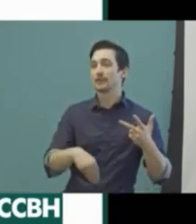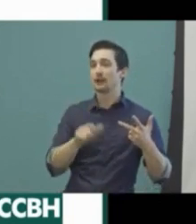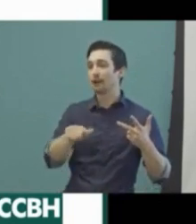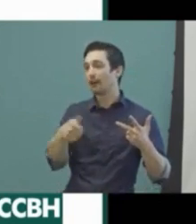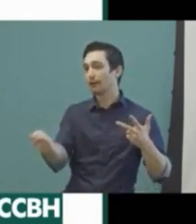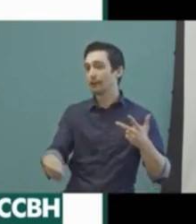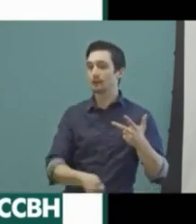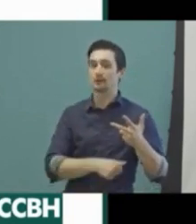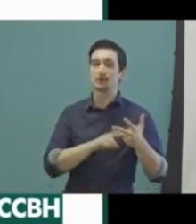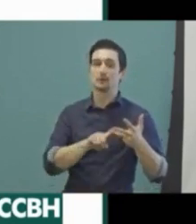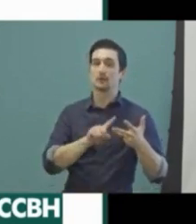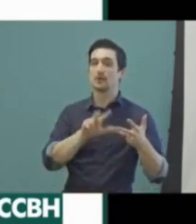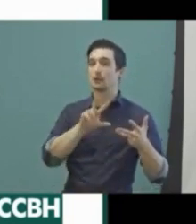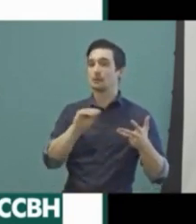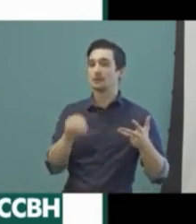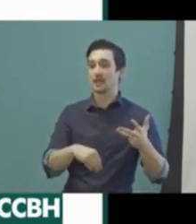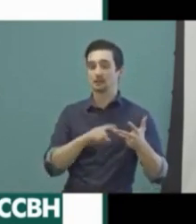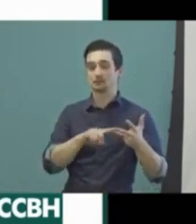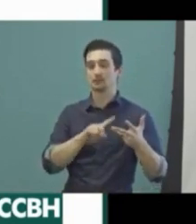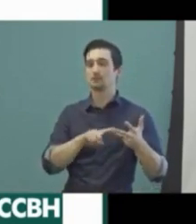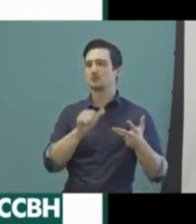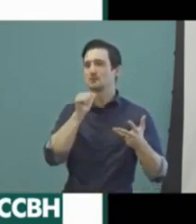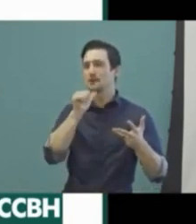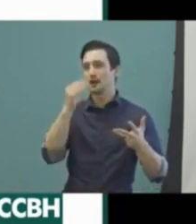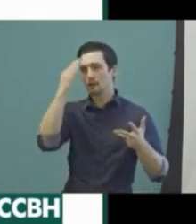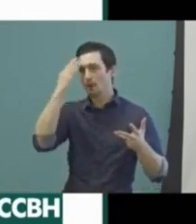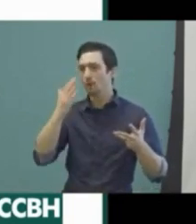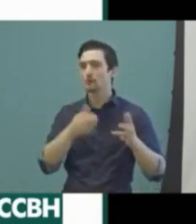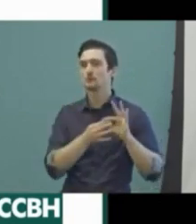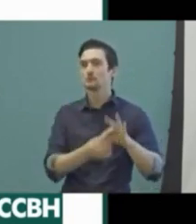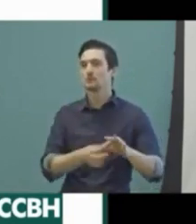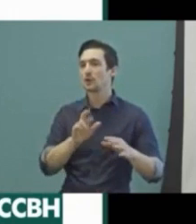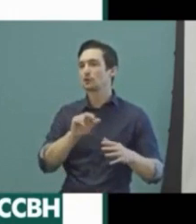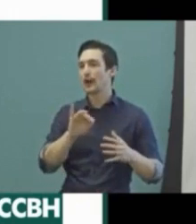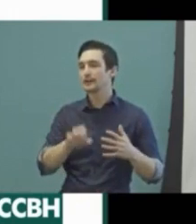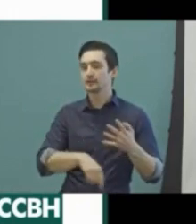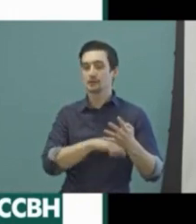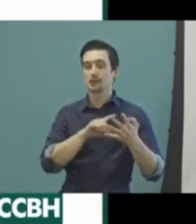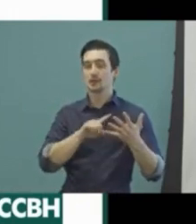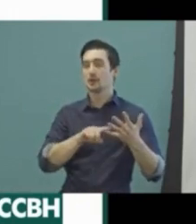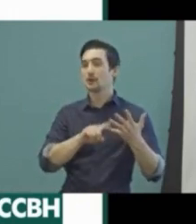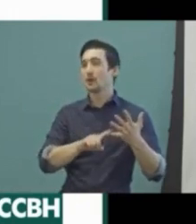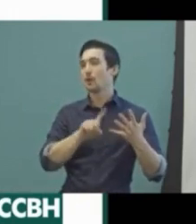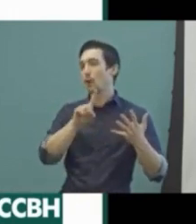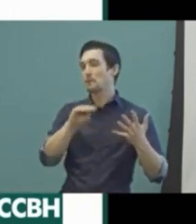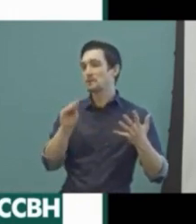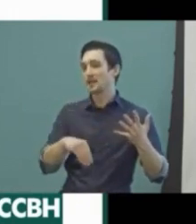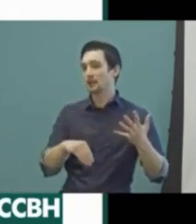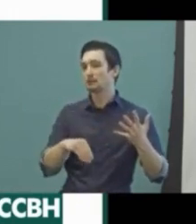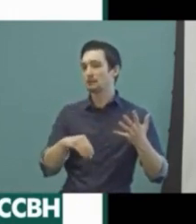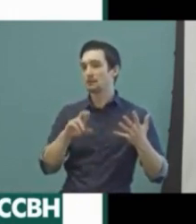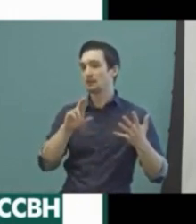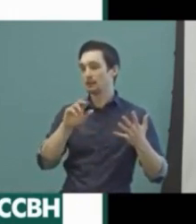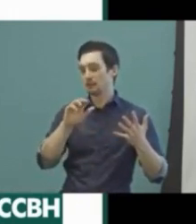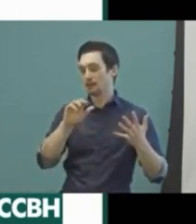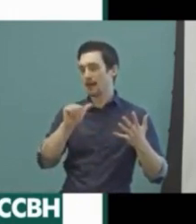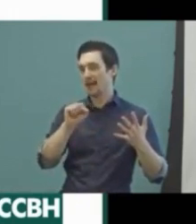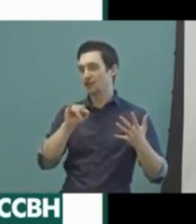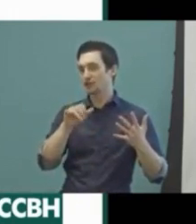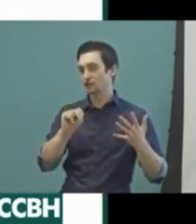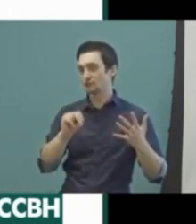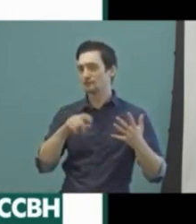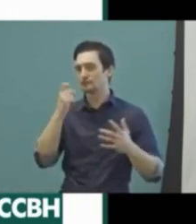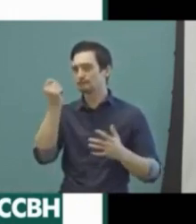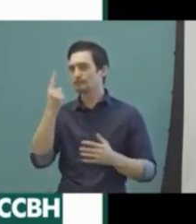other, 3% of these data are unknown with regard to race, and 1% Asian. And understand that